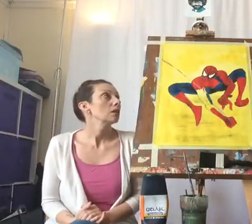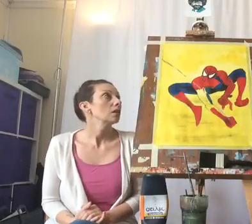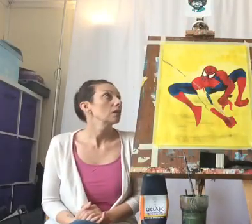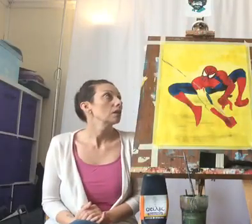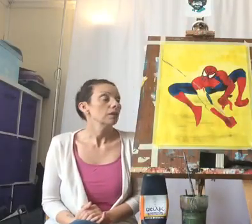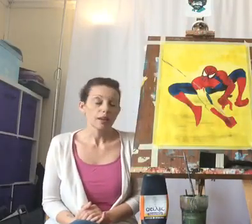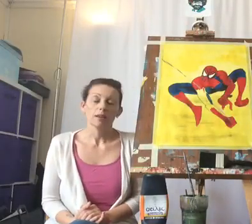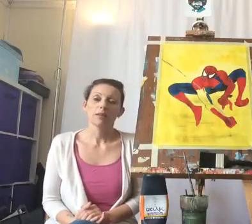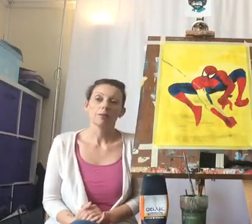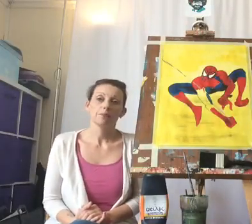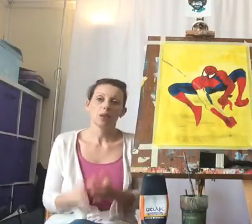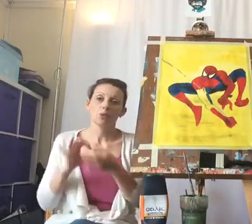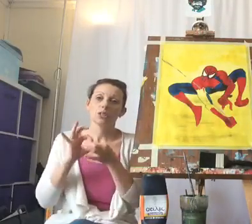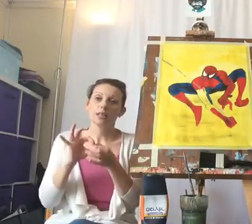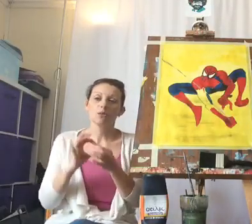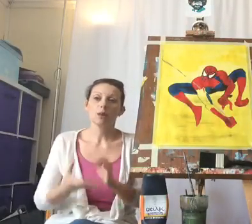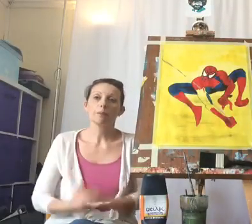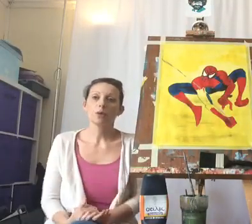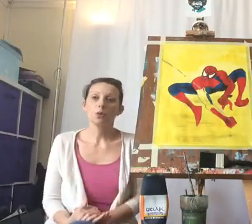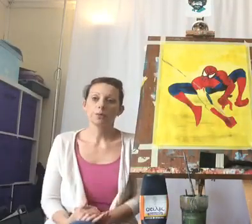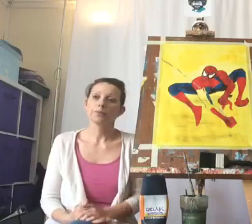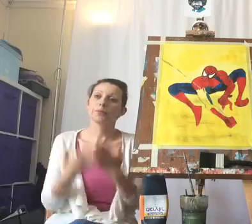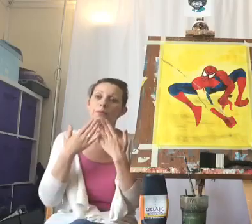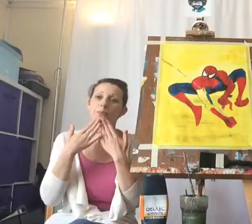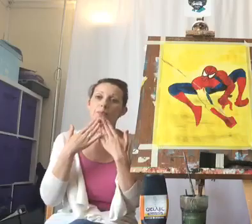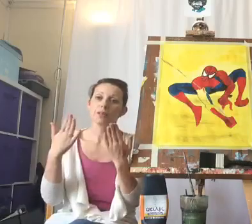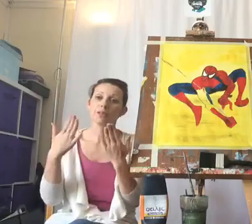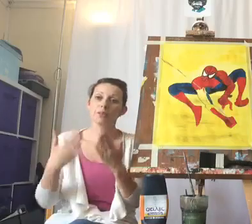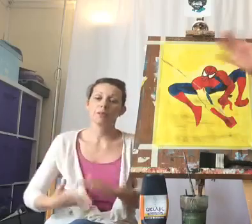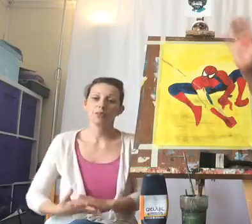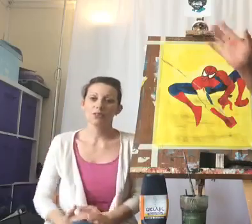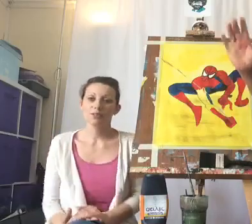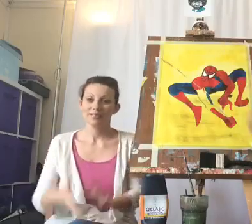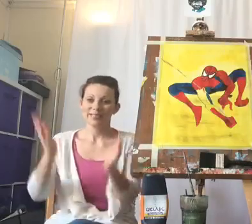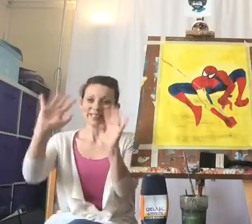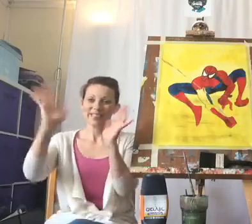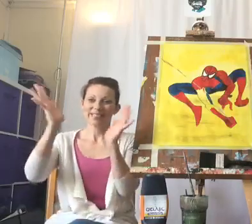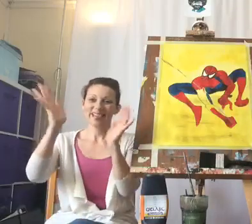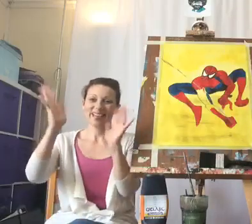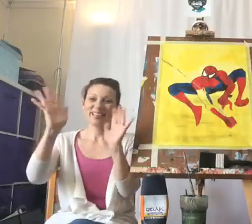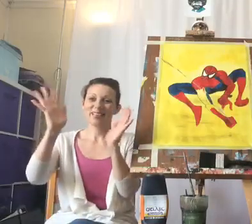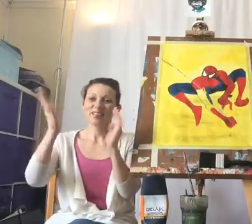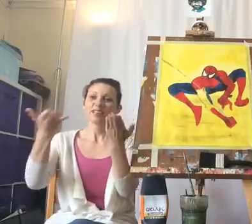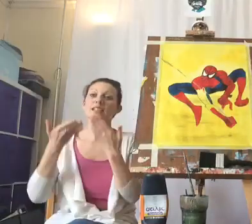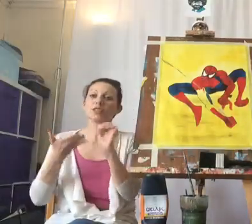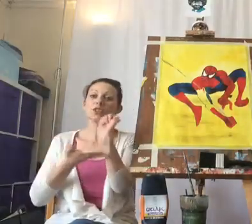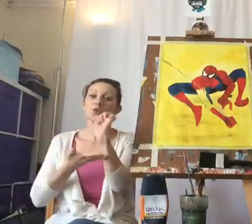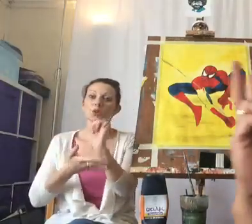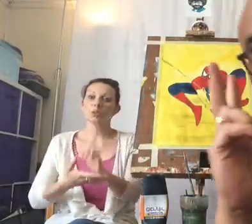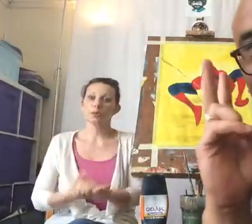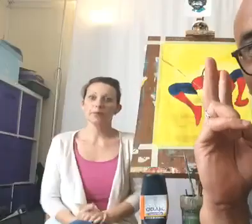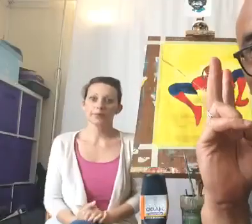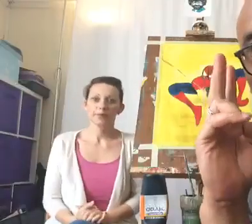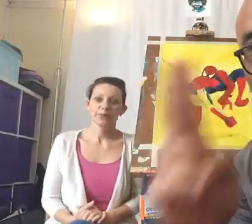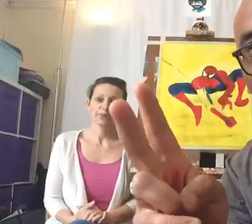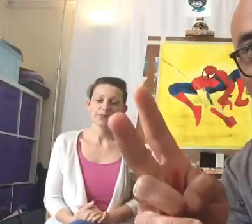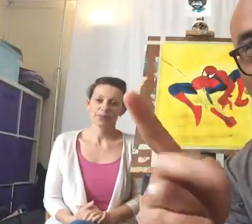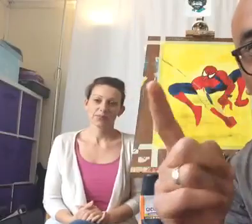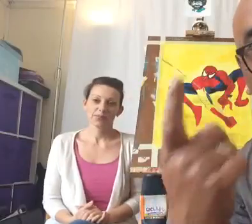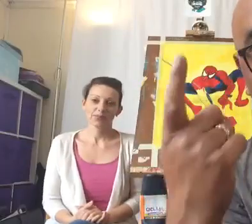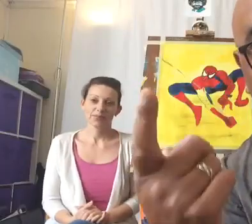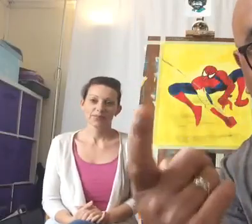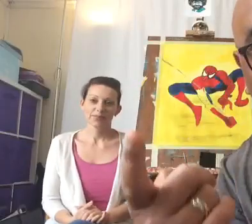on YouTube, wasn't it? Yeah. Yeah. Yeah, we'll just link it all up. Cool. Thank you very much. Thank you. Bye. Send And us yours as well.